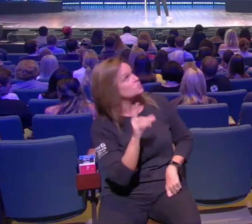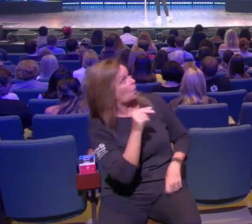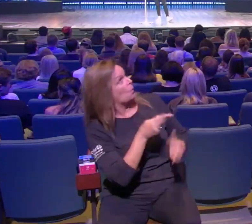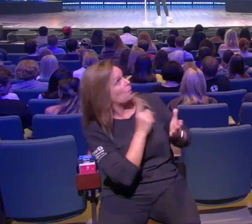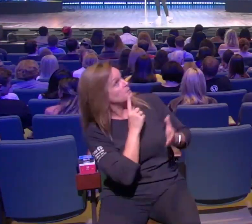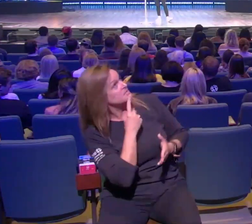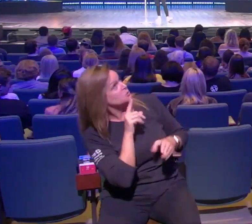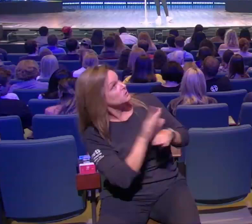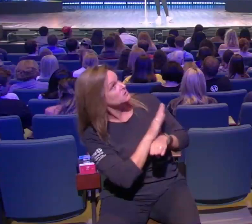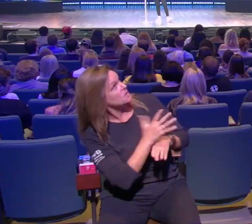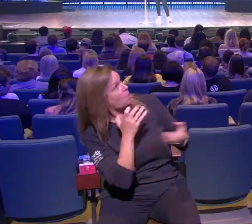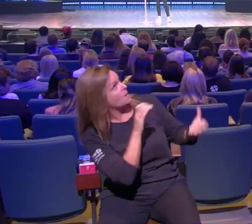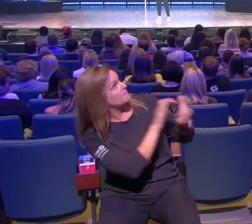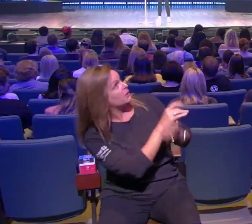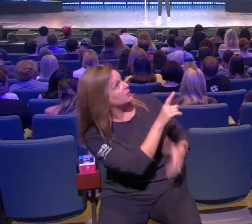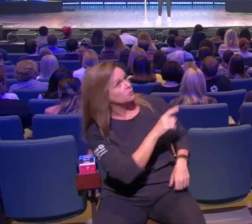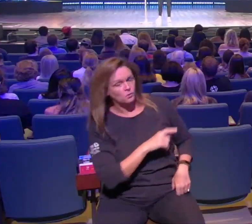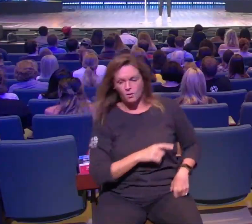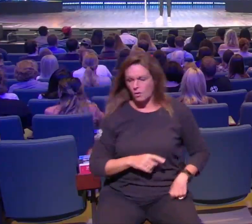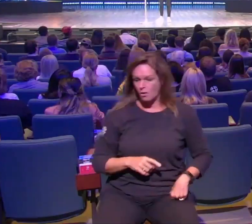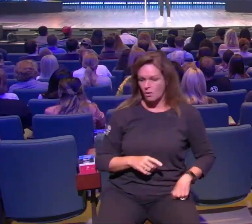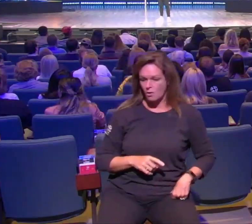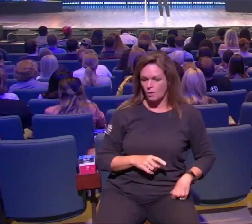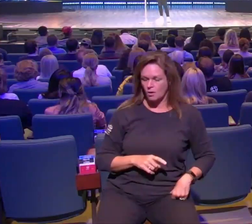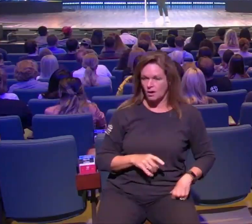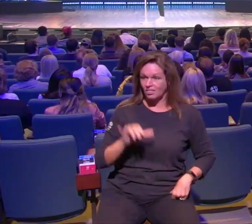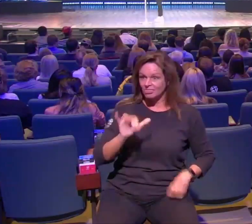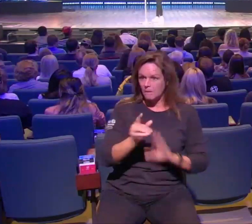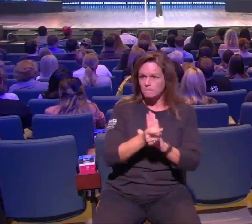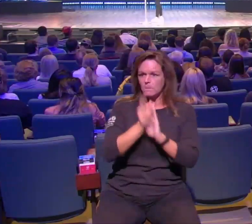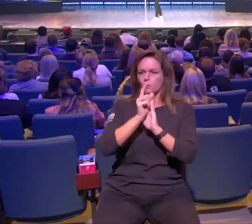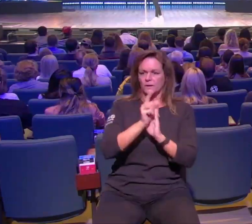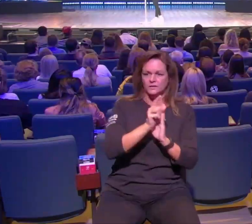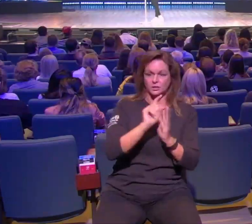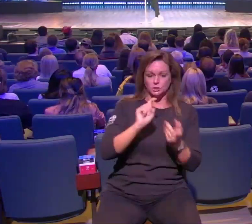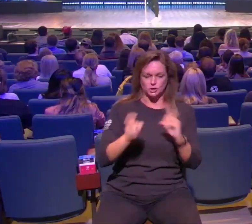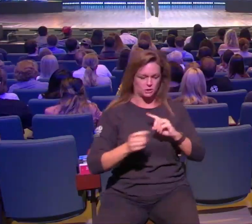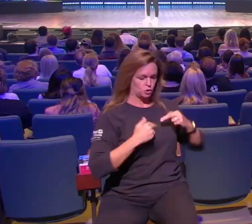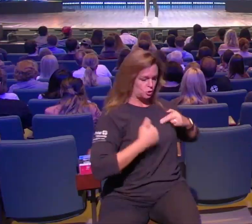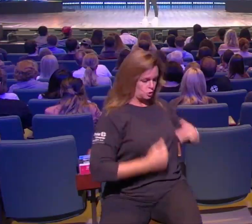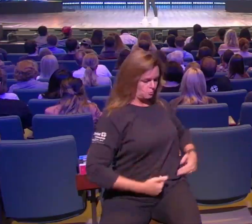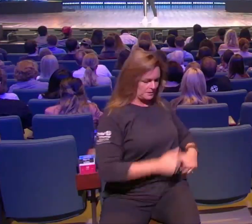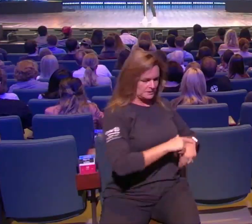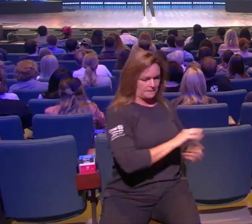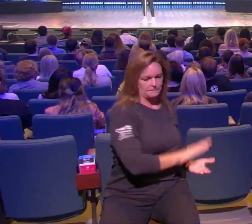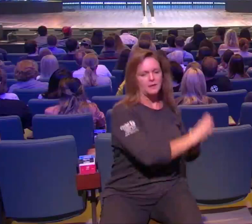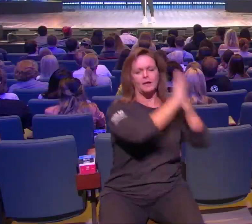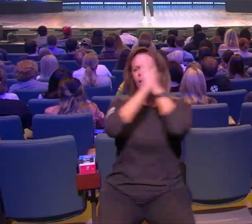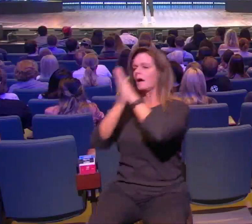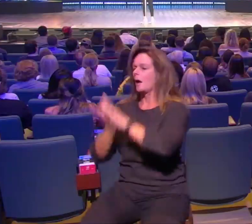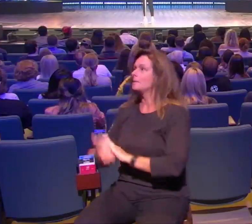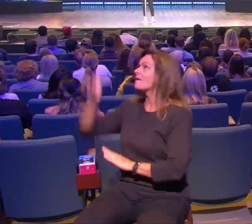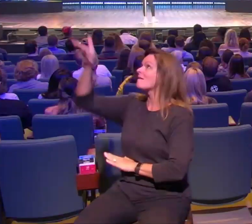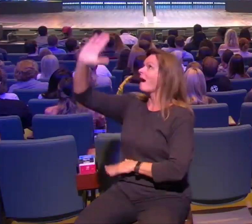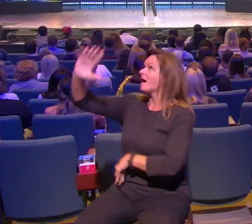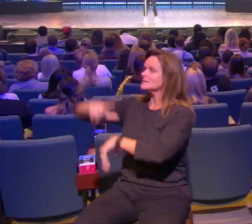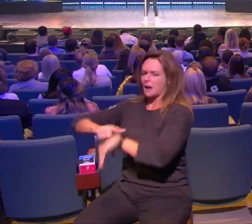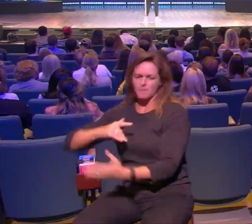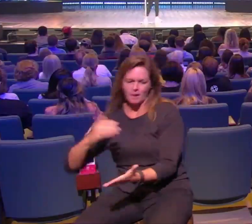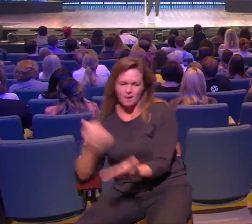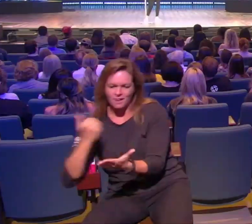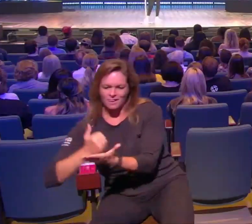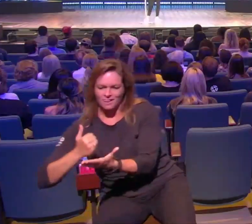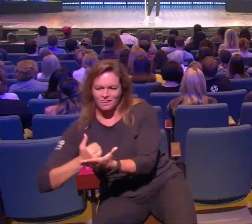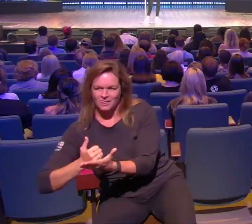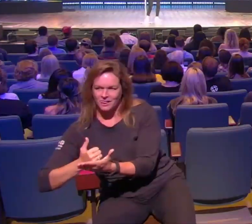moment. See, what I want you to know is that you may not know it right now, and you may have come in here like it was any